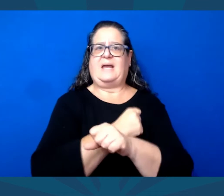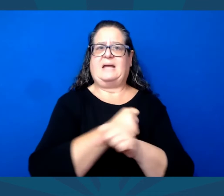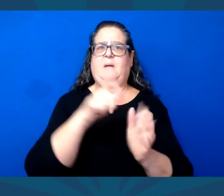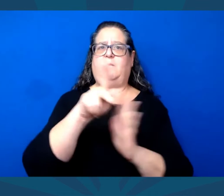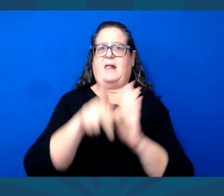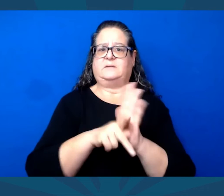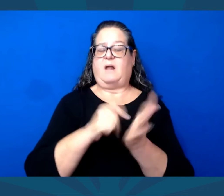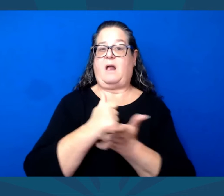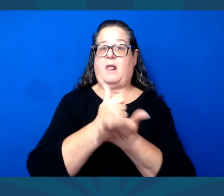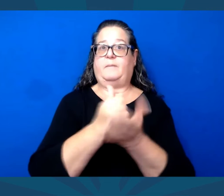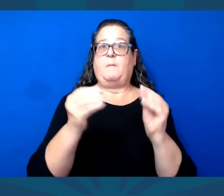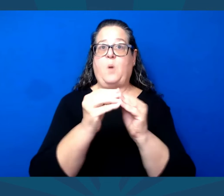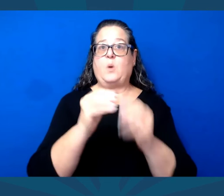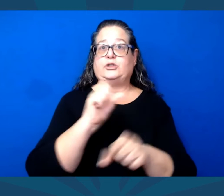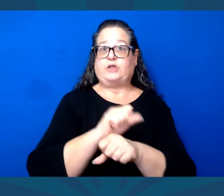his constituents.